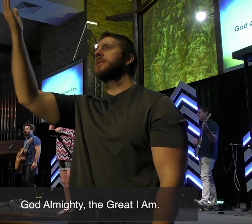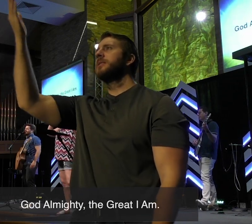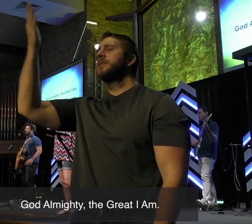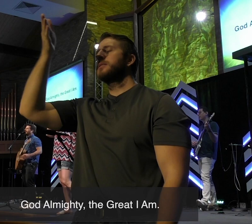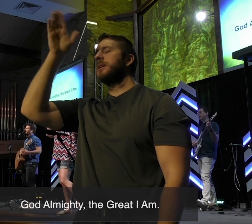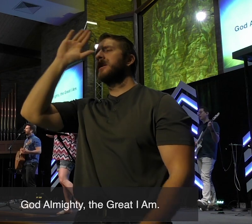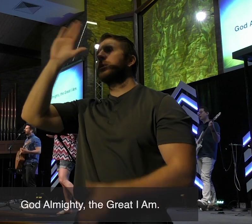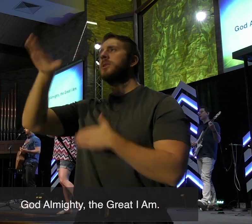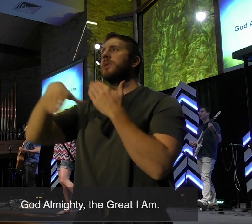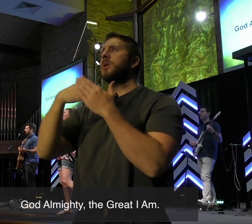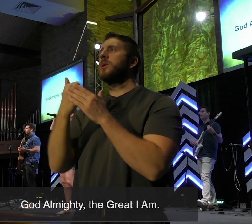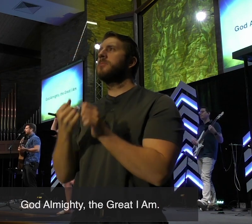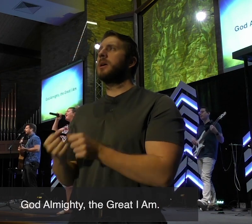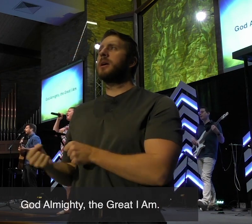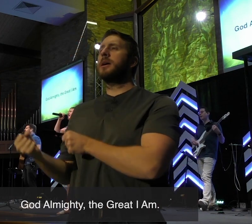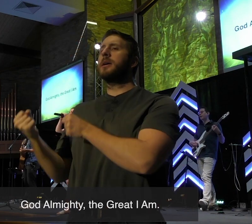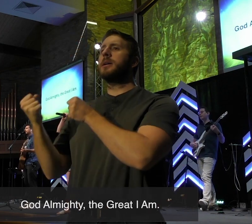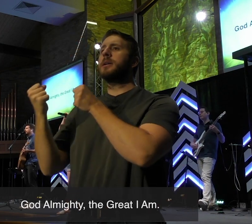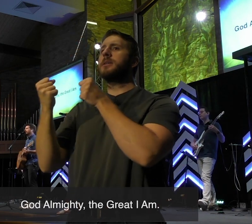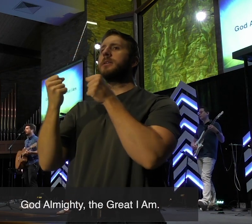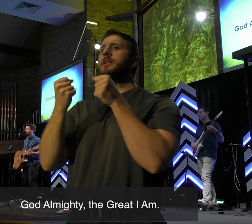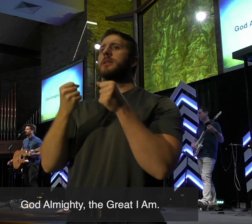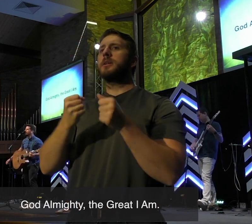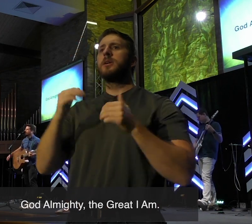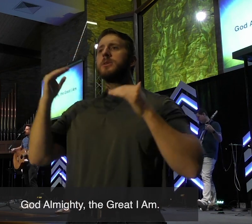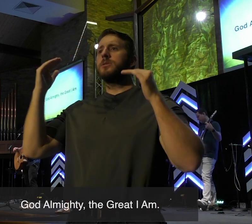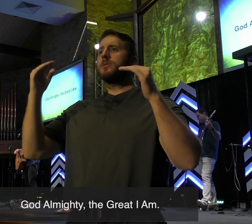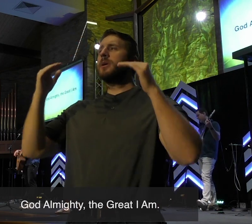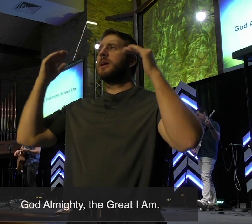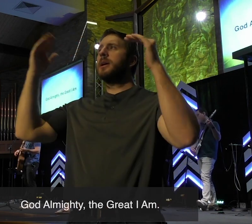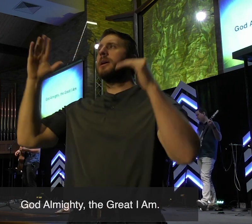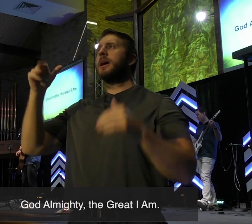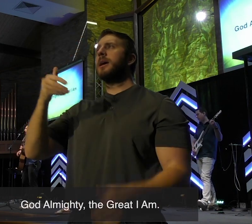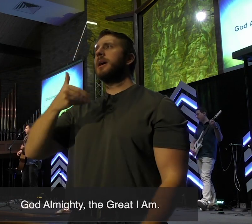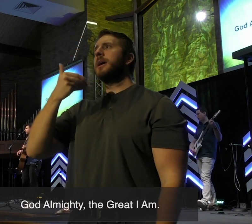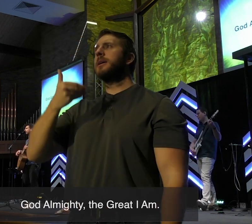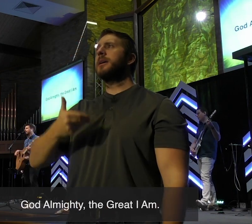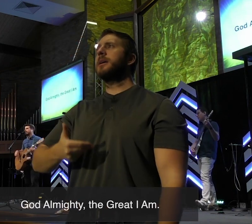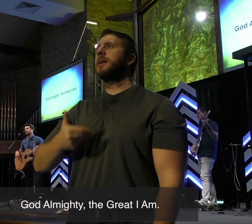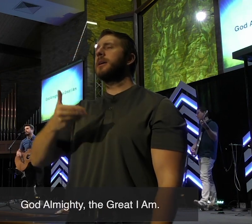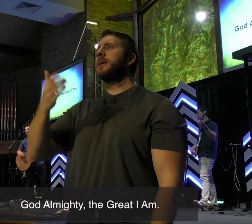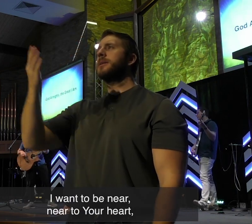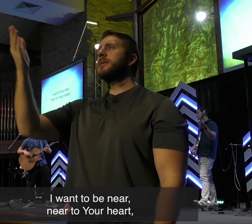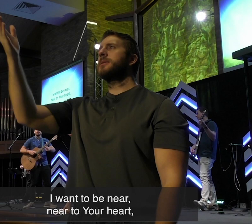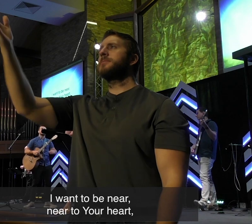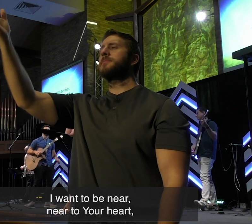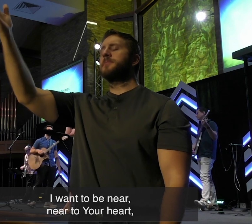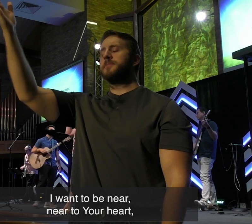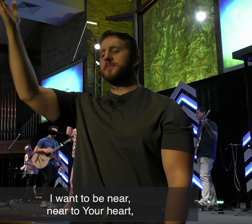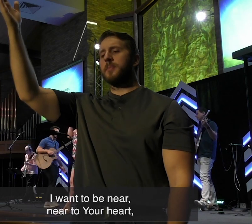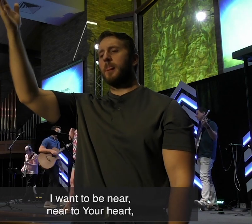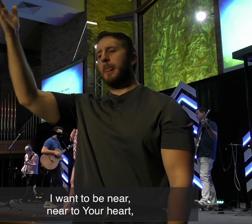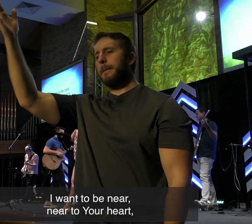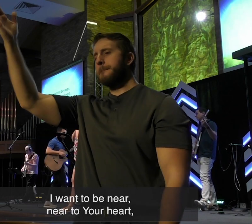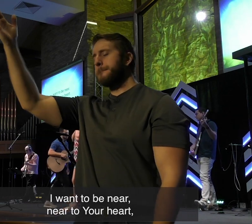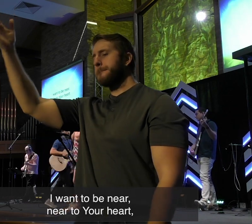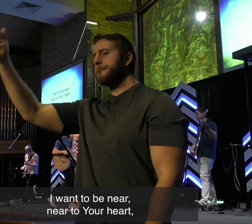thee, God Almighty, the great I am.